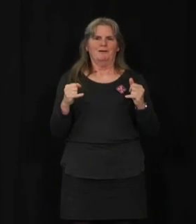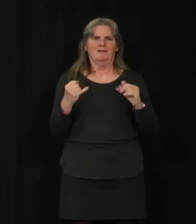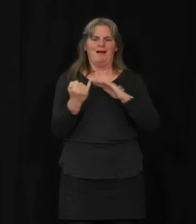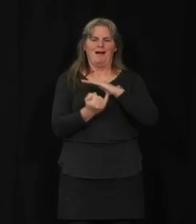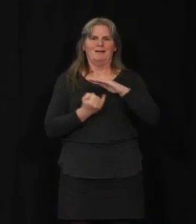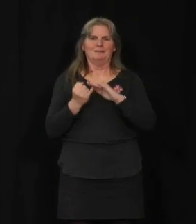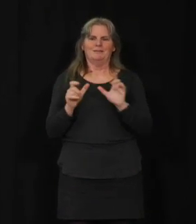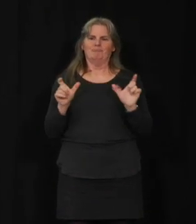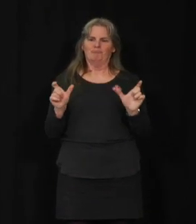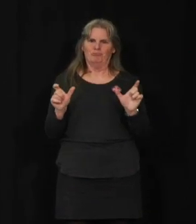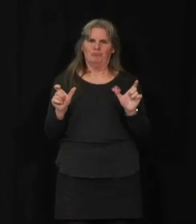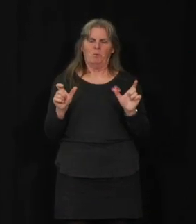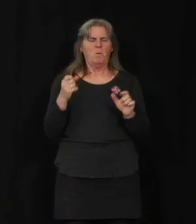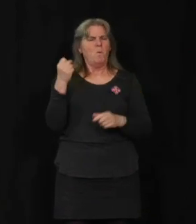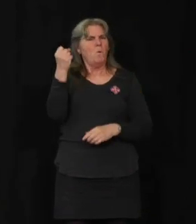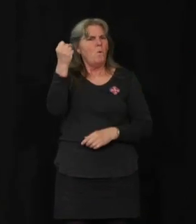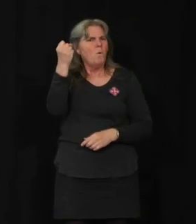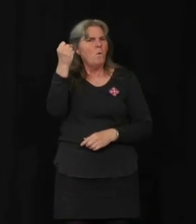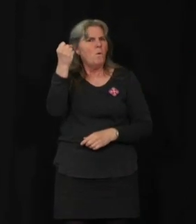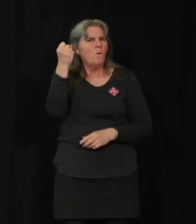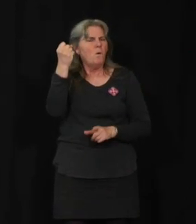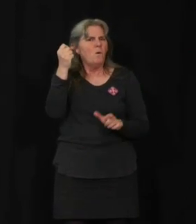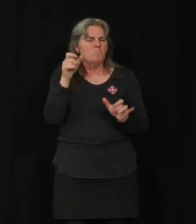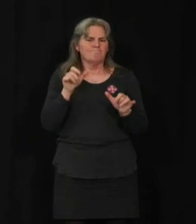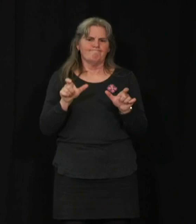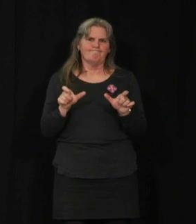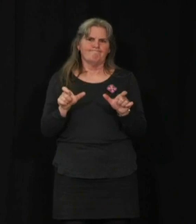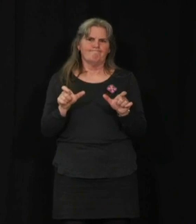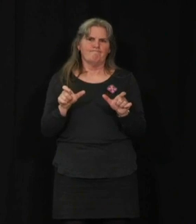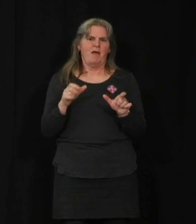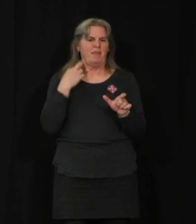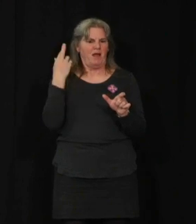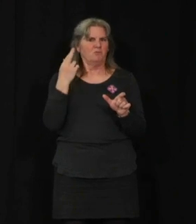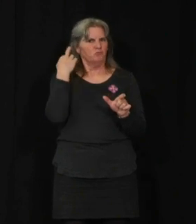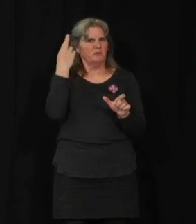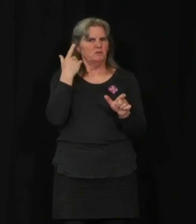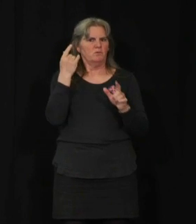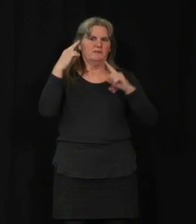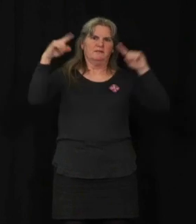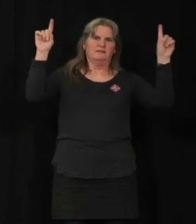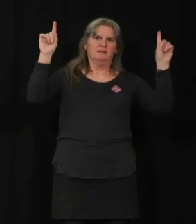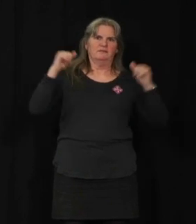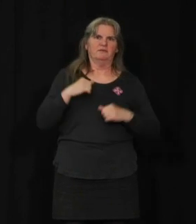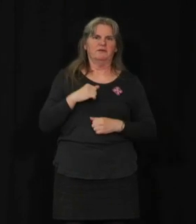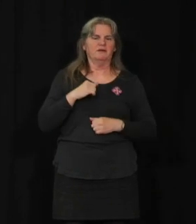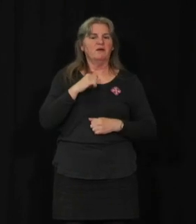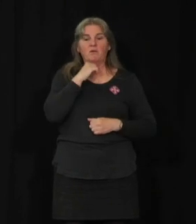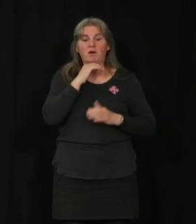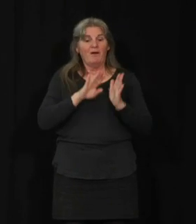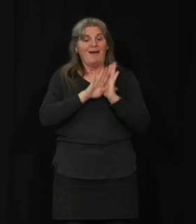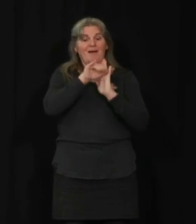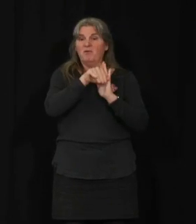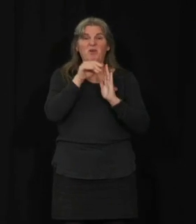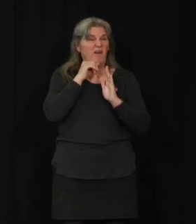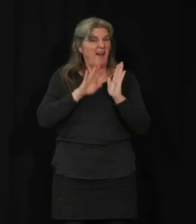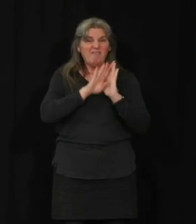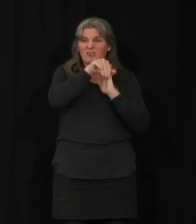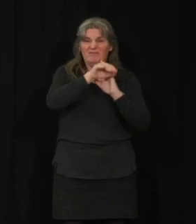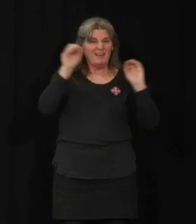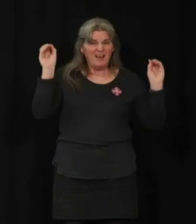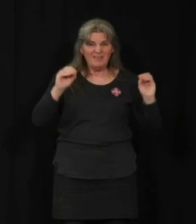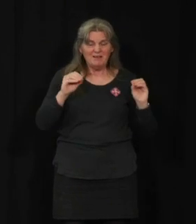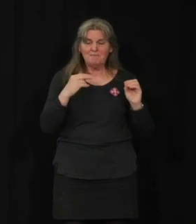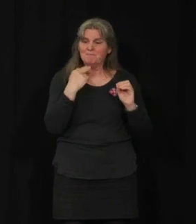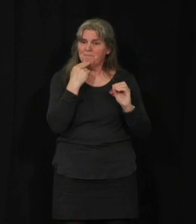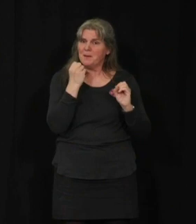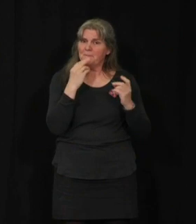hold on to that because those provisions are what got us to where we are today, which is we're not flattening a curve. We don't have a curve. However, as we